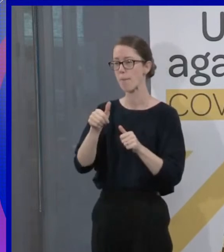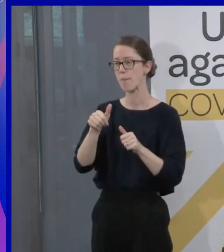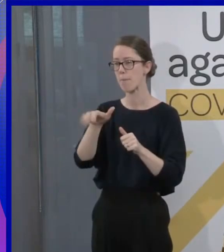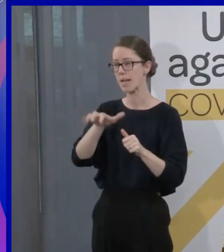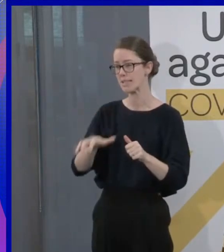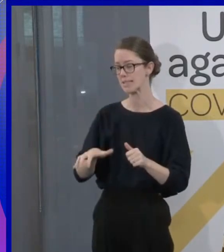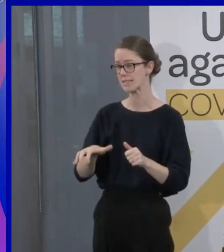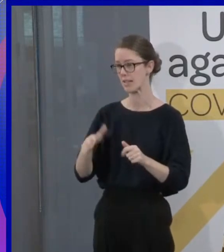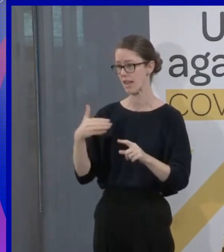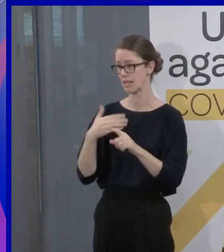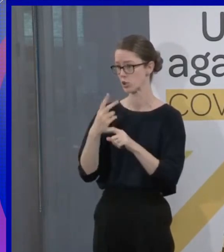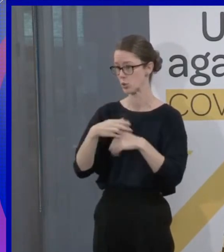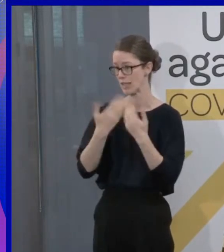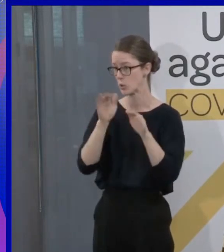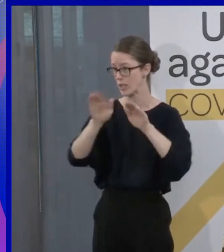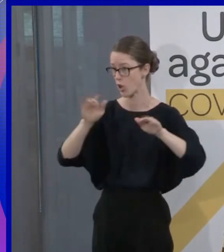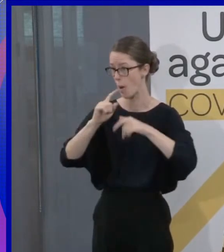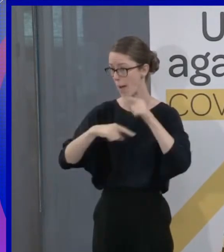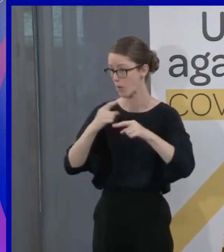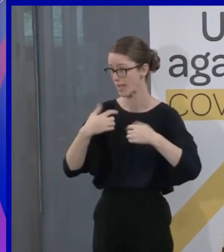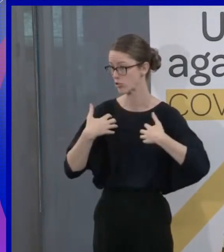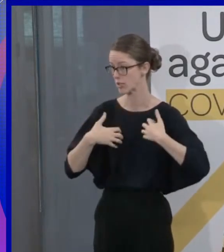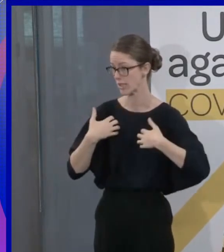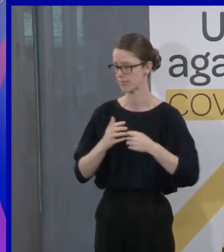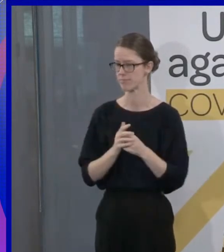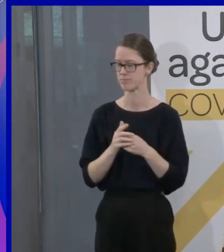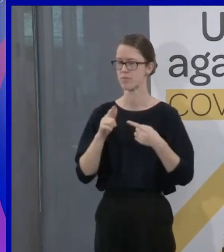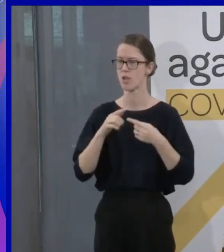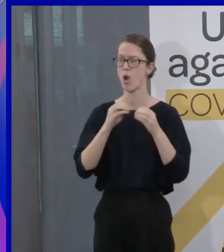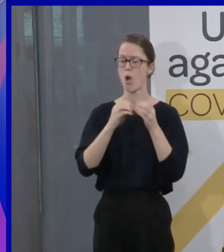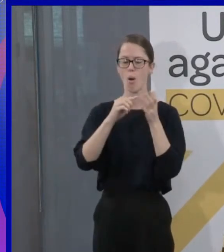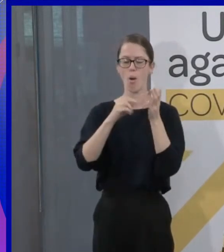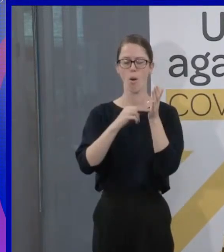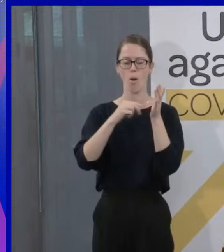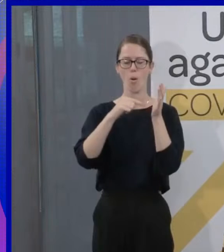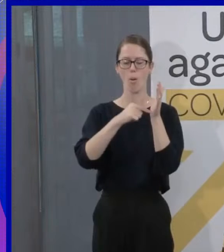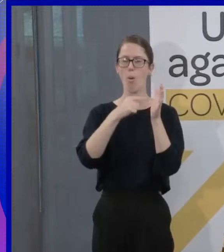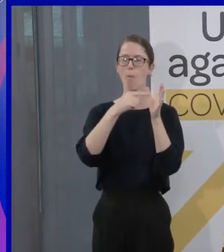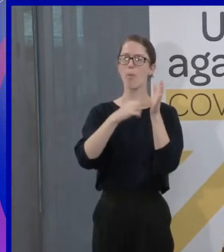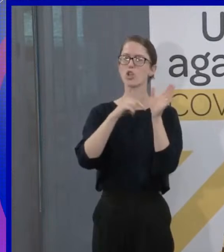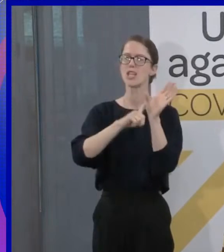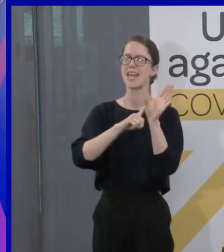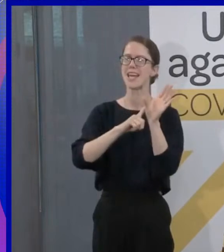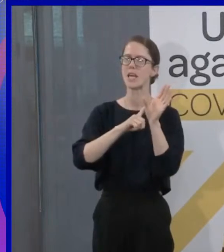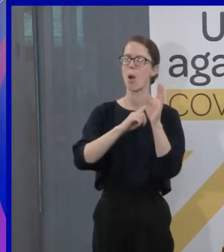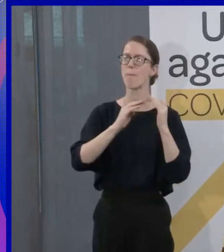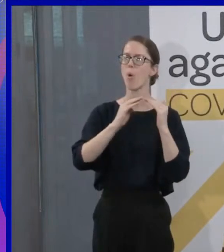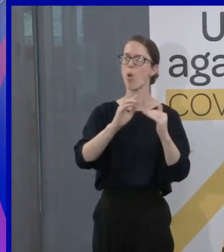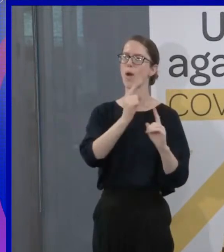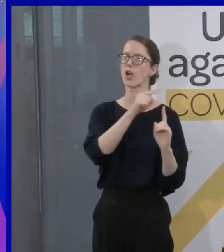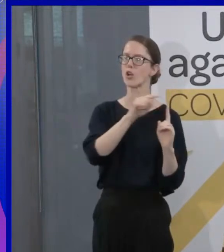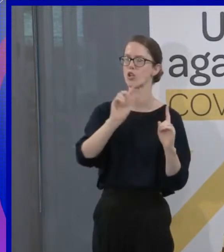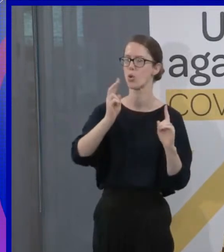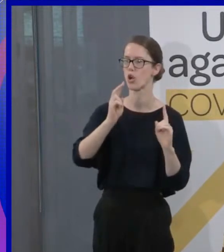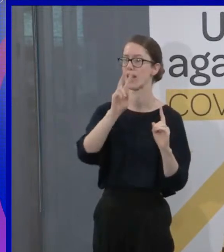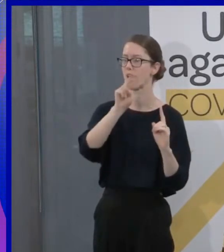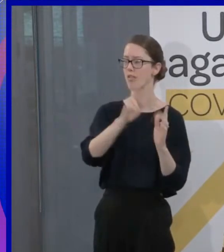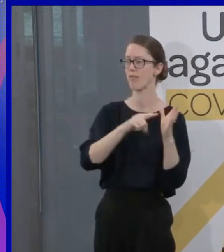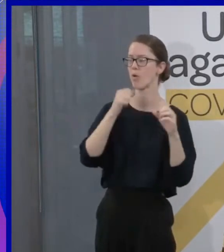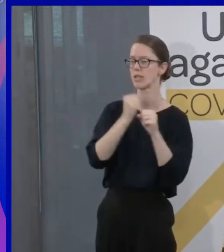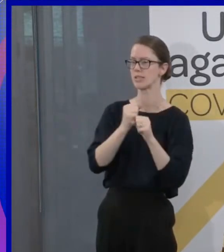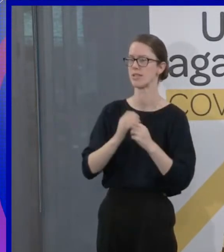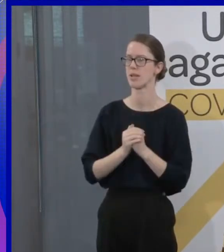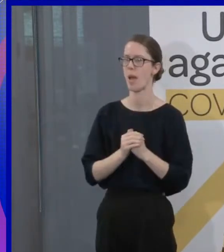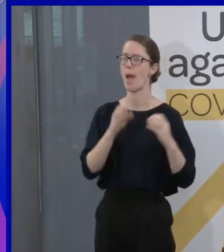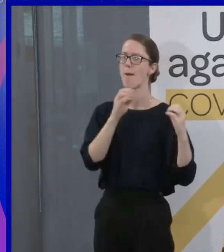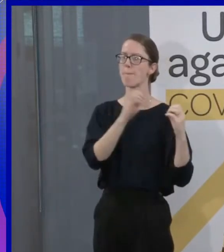of interest over the last 2 days are the Botany Mall between 1 and 2 p.m. on the 11th of August,